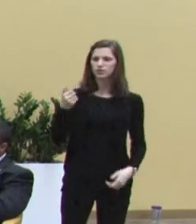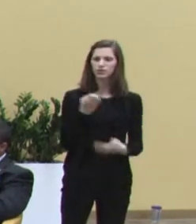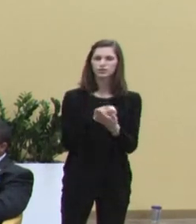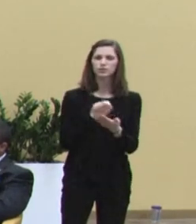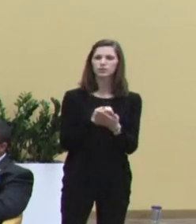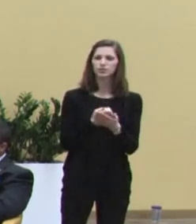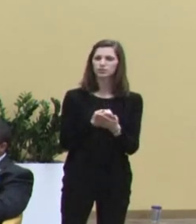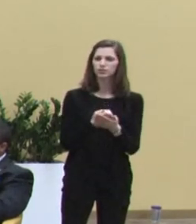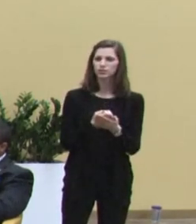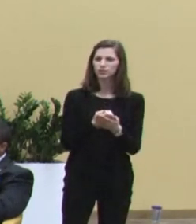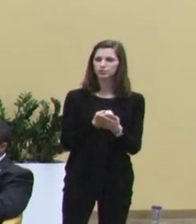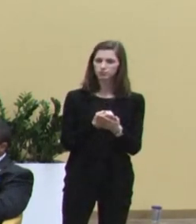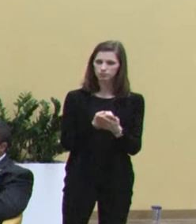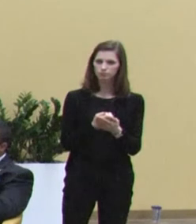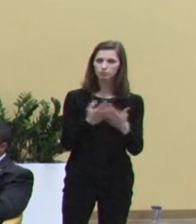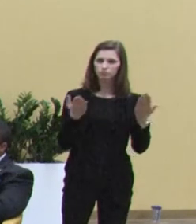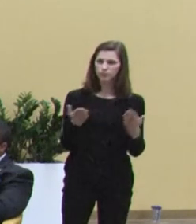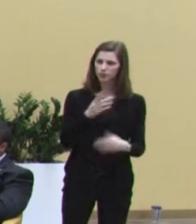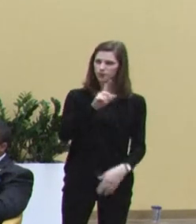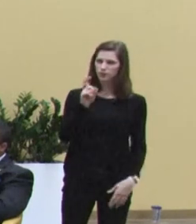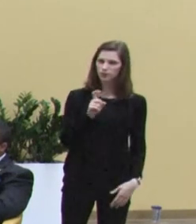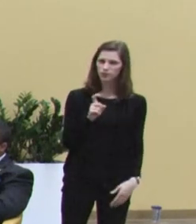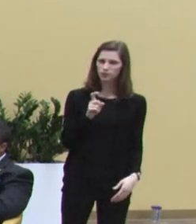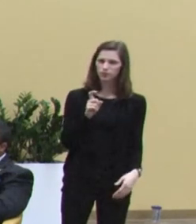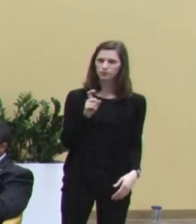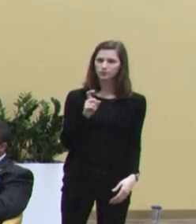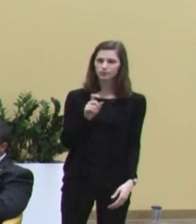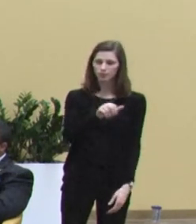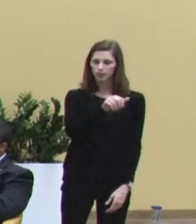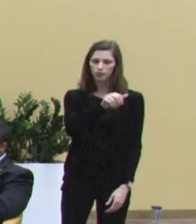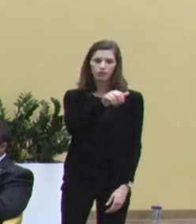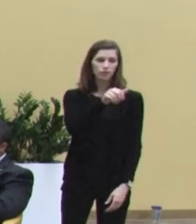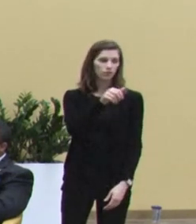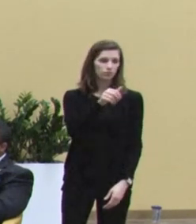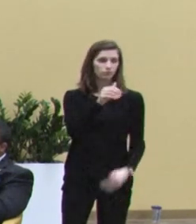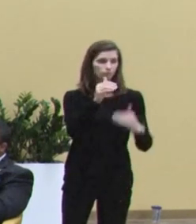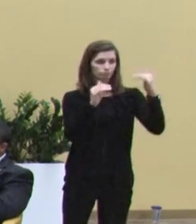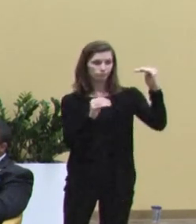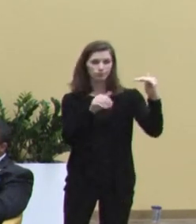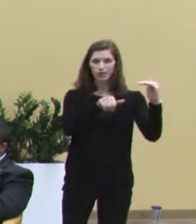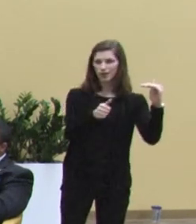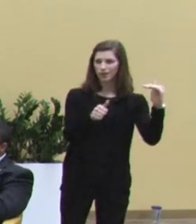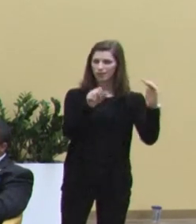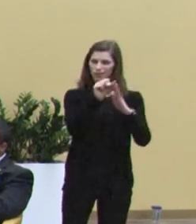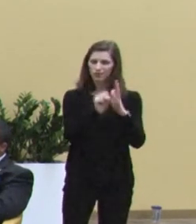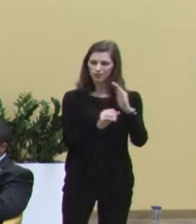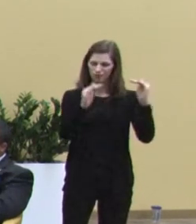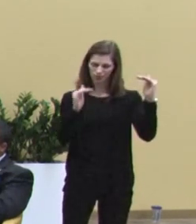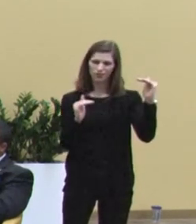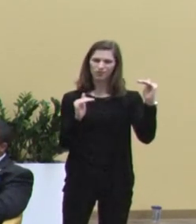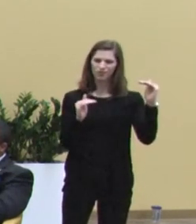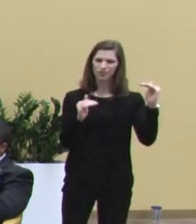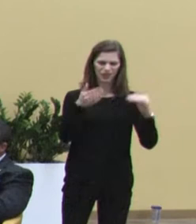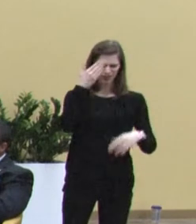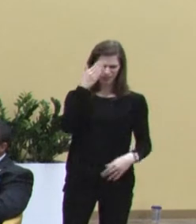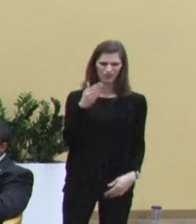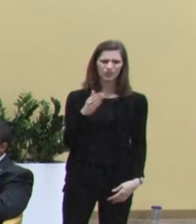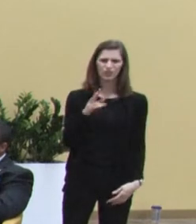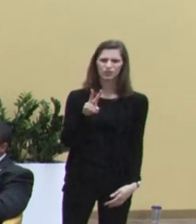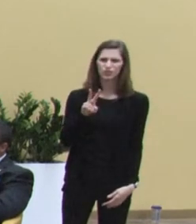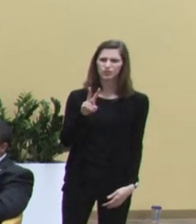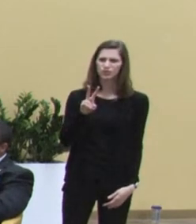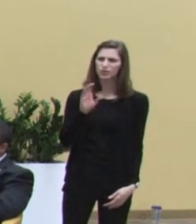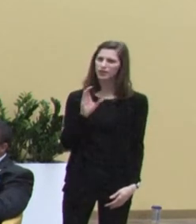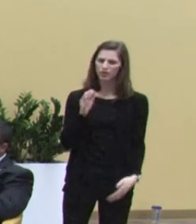economy among the 50 states doesn't know what 200 plus thousand business owners contribute to his state's